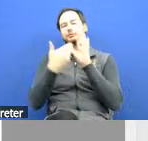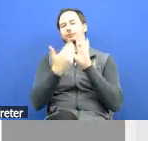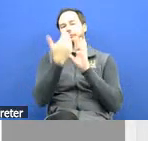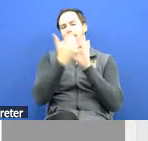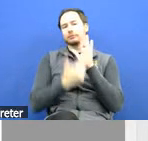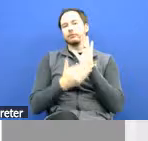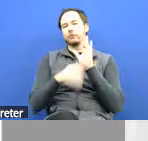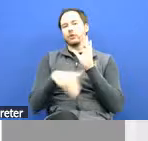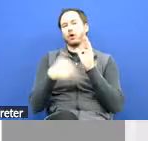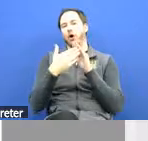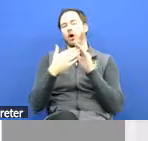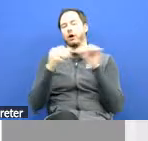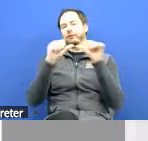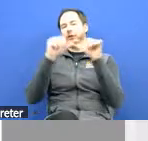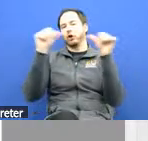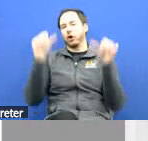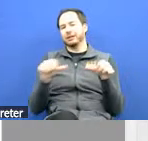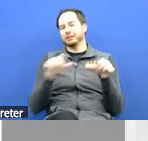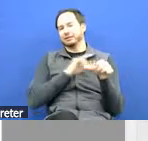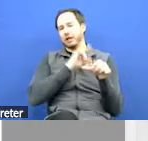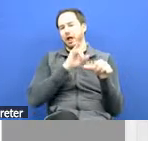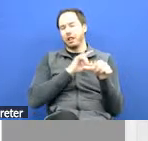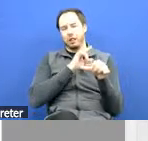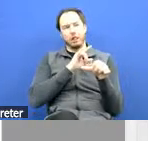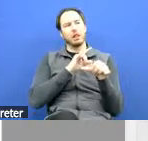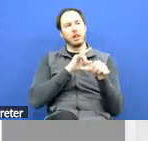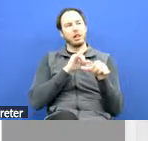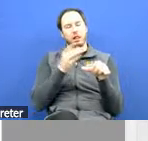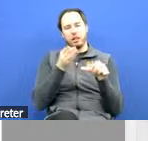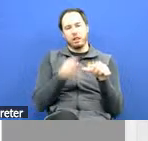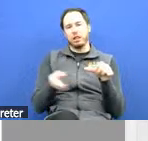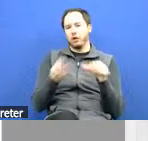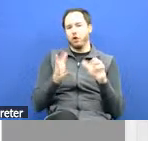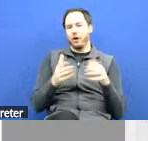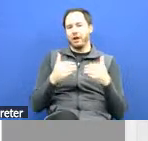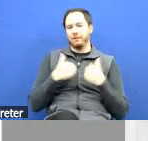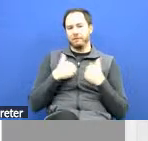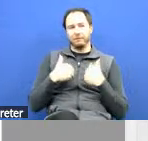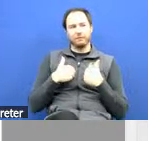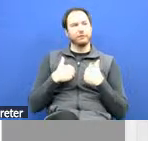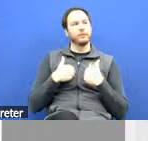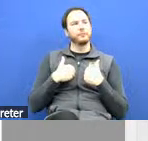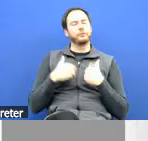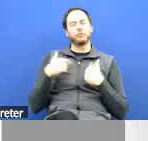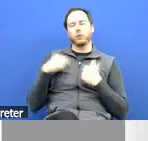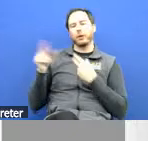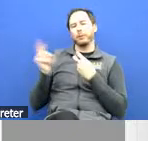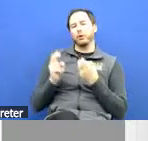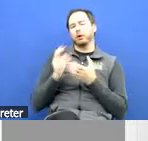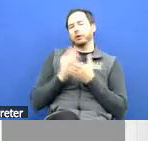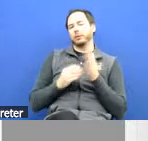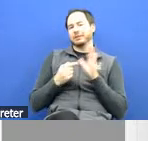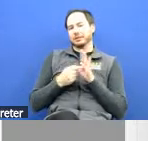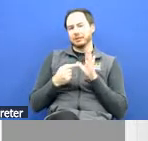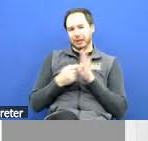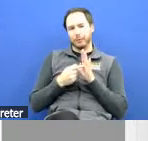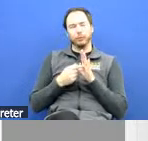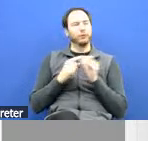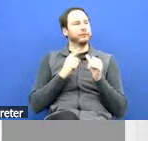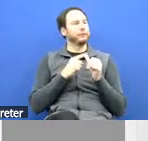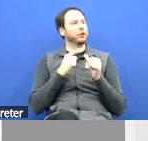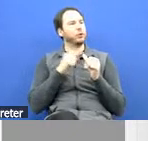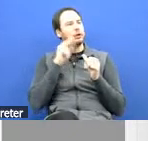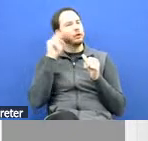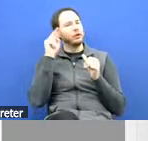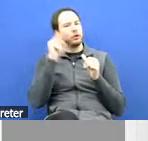architectural styles that are there, and then, we're going to pull some examples, so the first one, looking